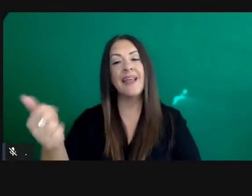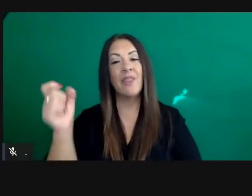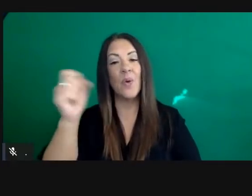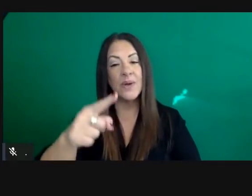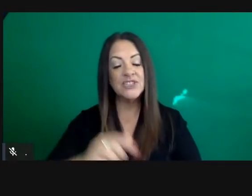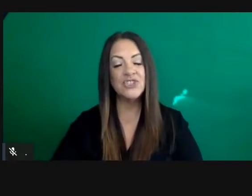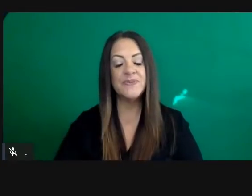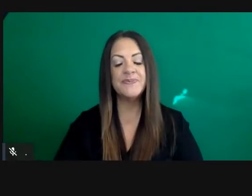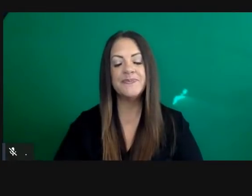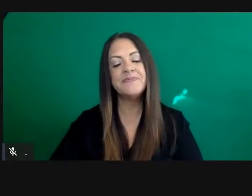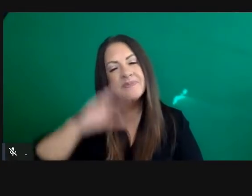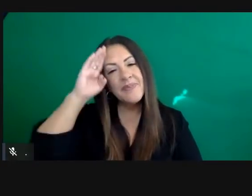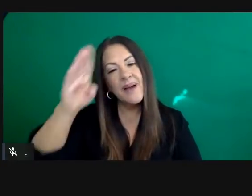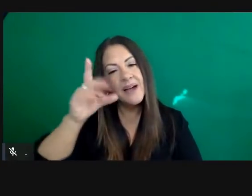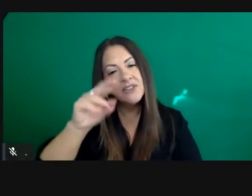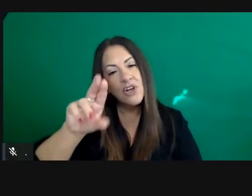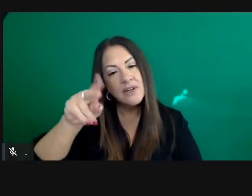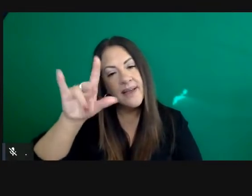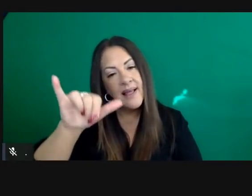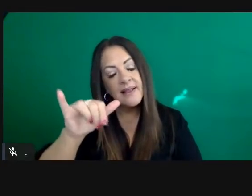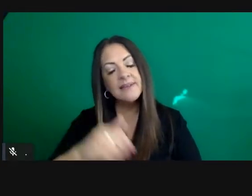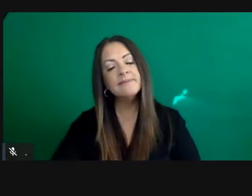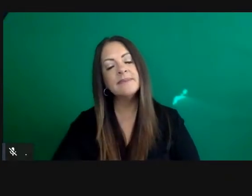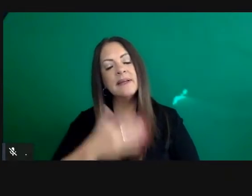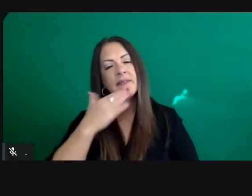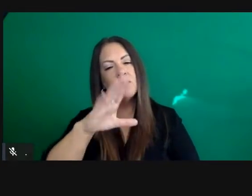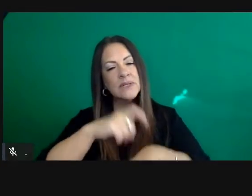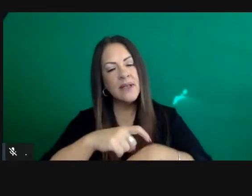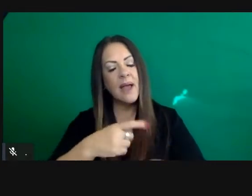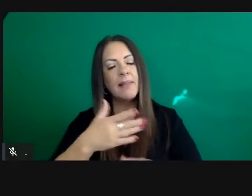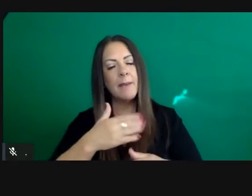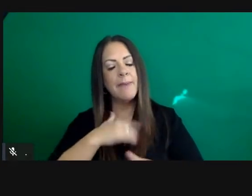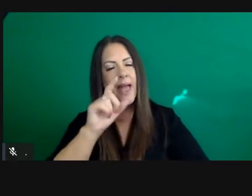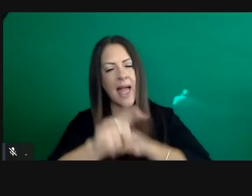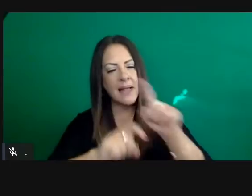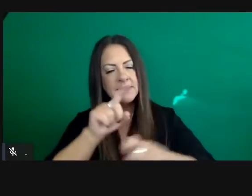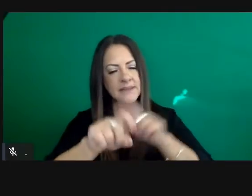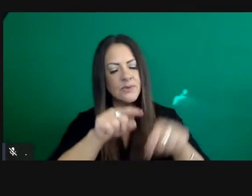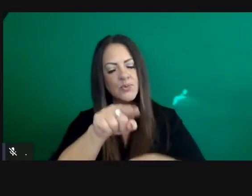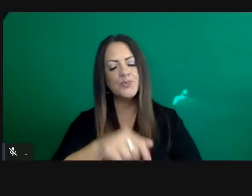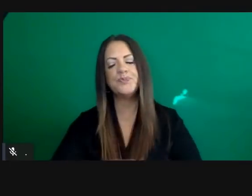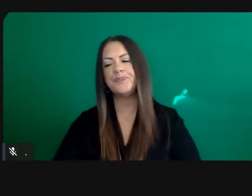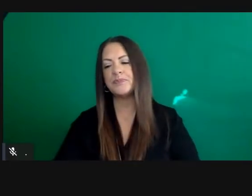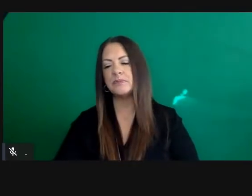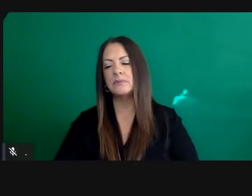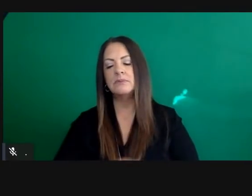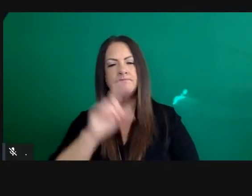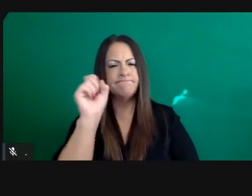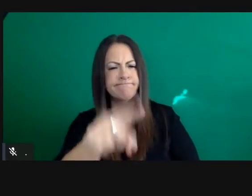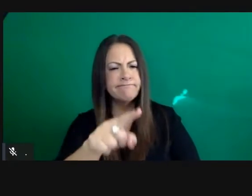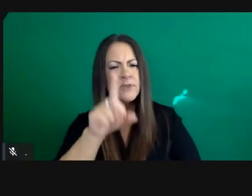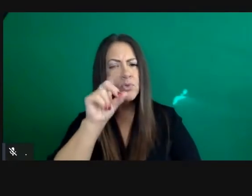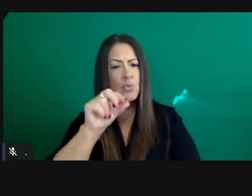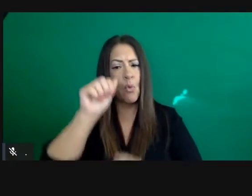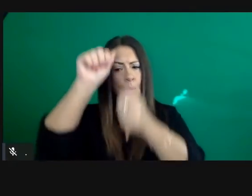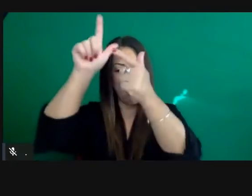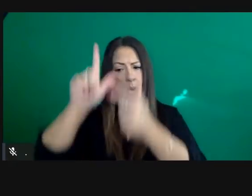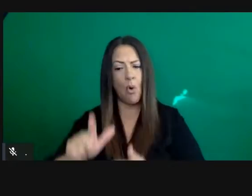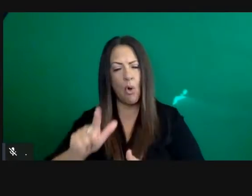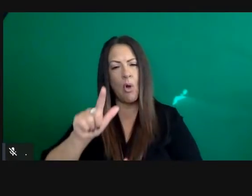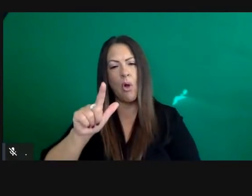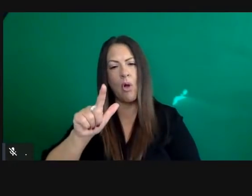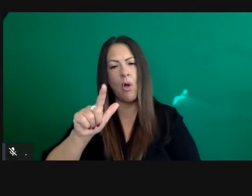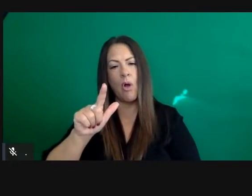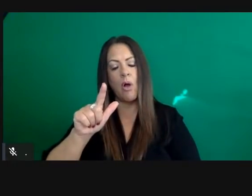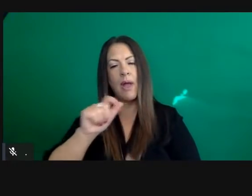Hi, Dr. Ghaly. Thanks for taking my question. My question is, do all counties that are on the verge